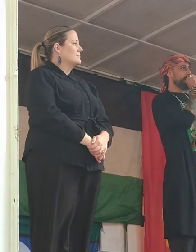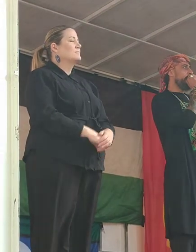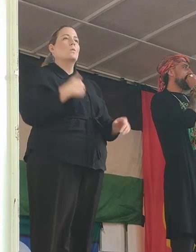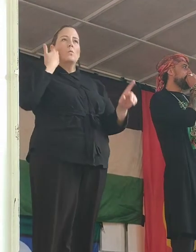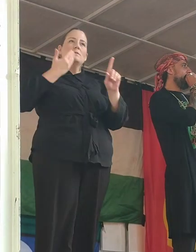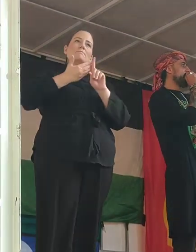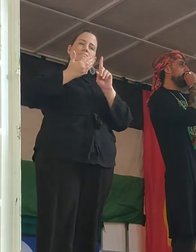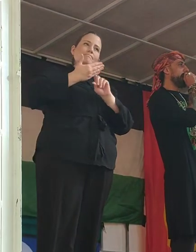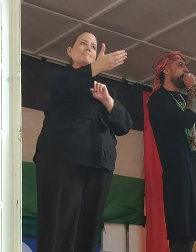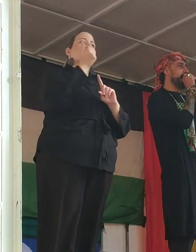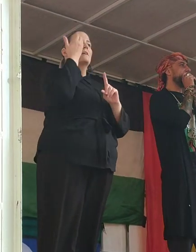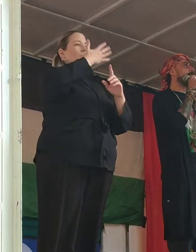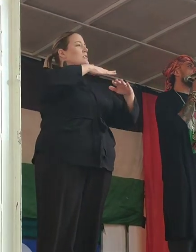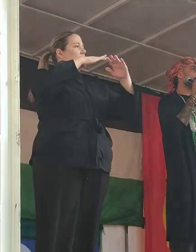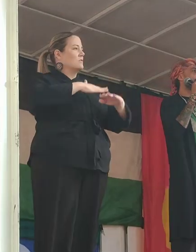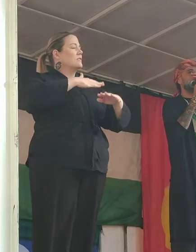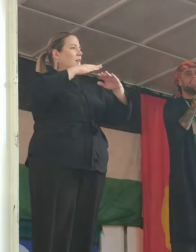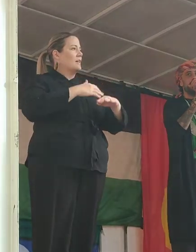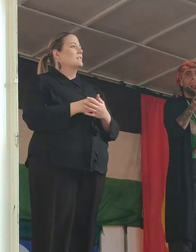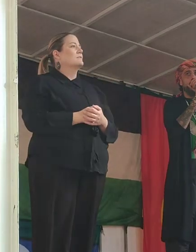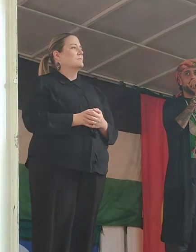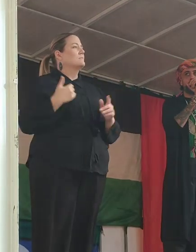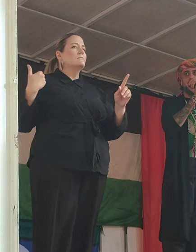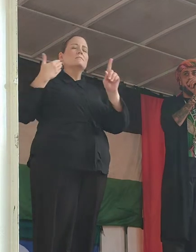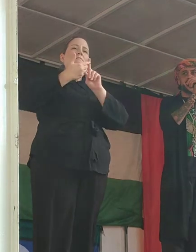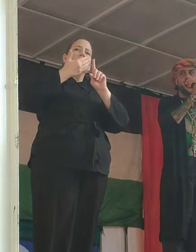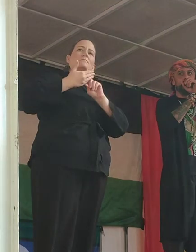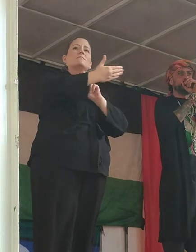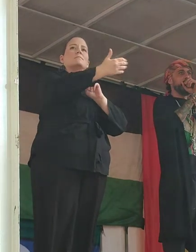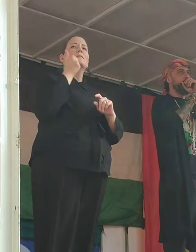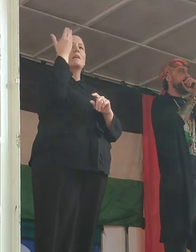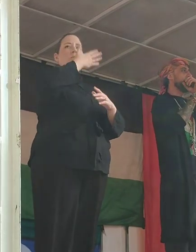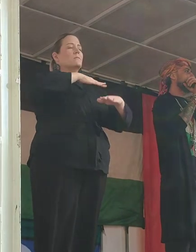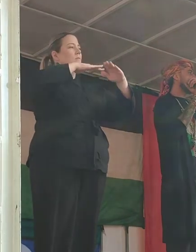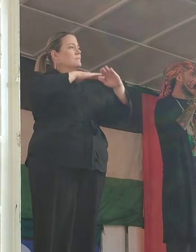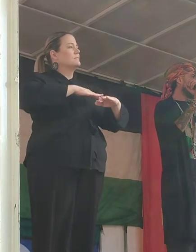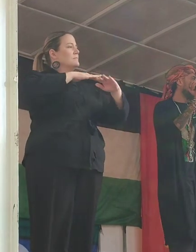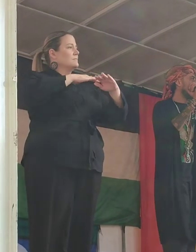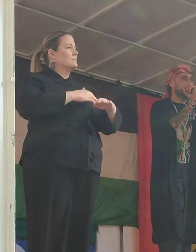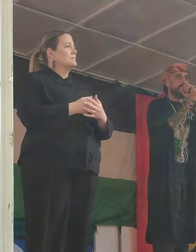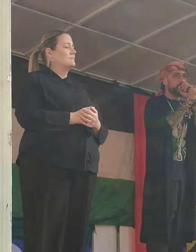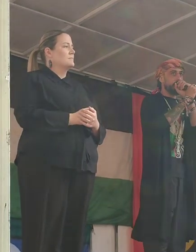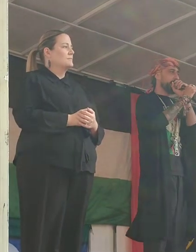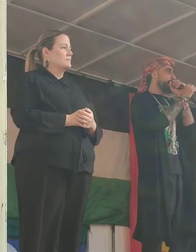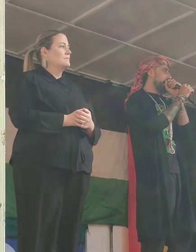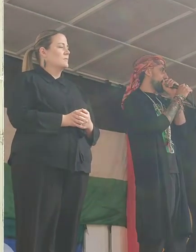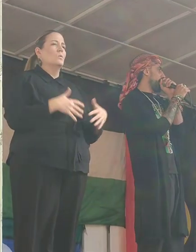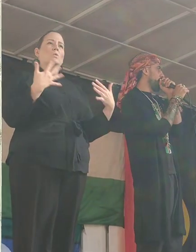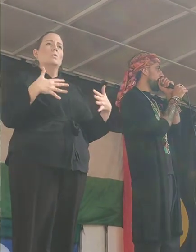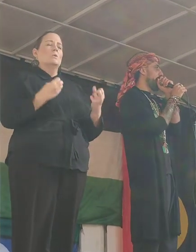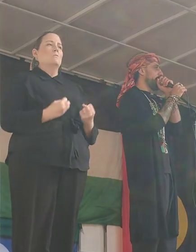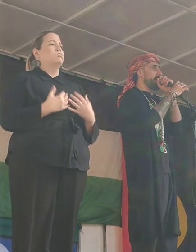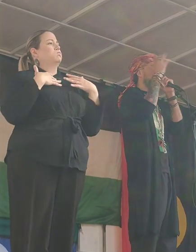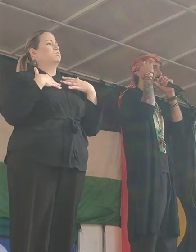Always was, always will be. Always was, always will be. It's so inspiring to have